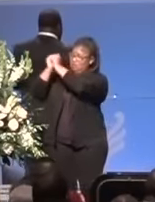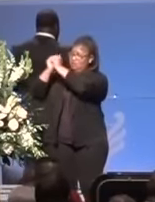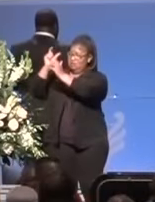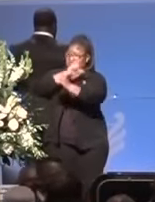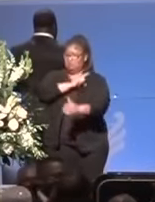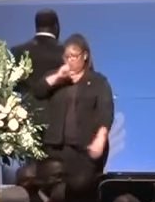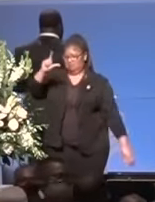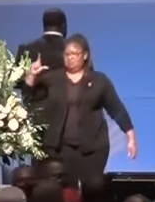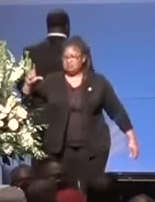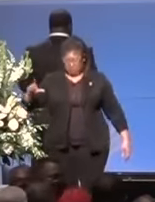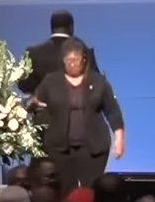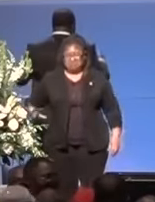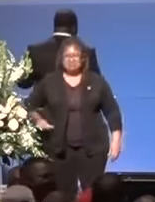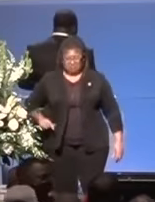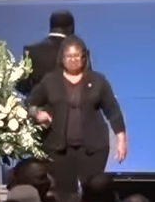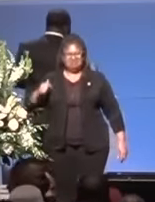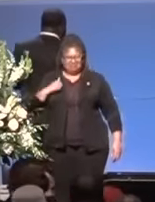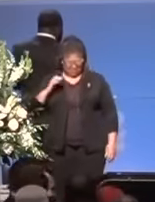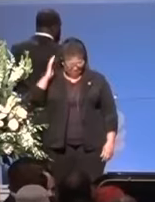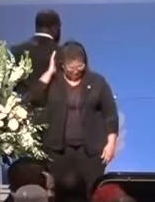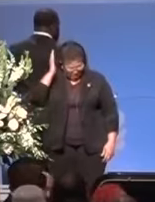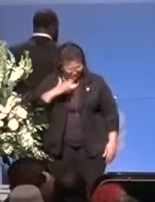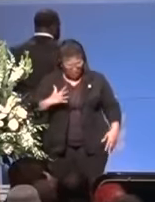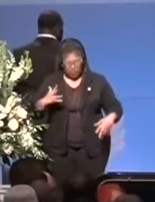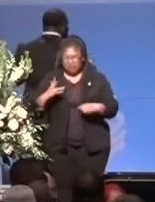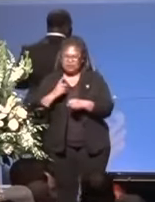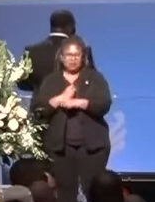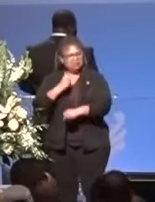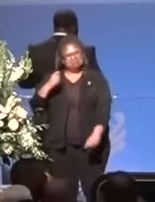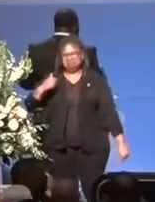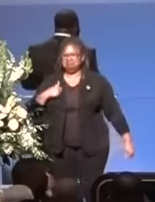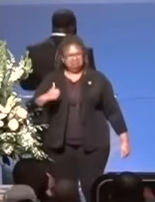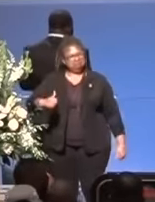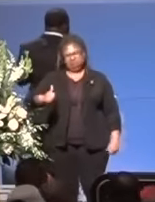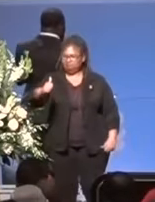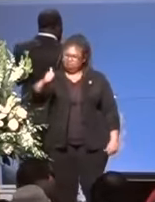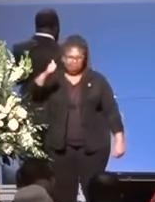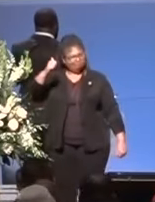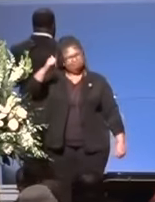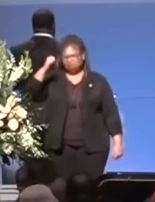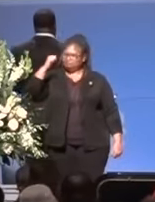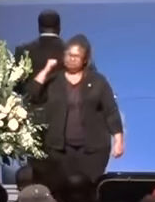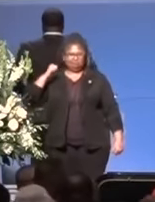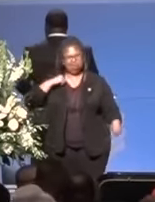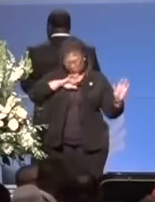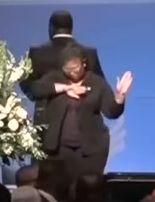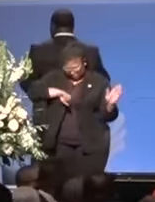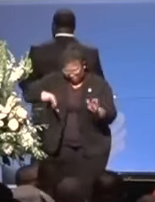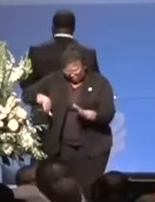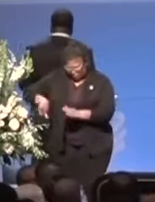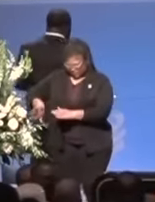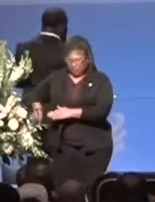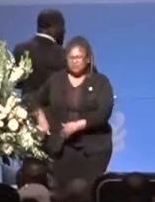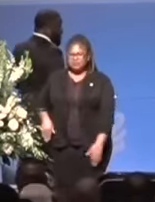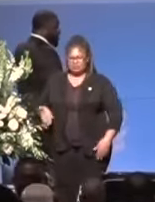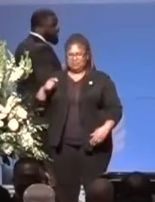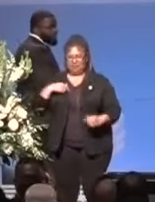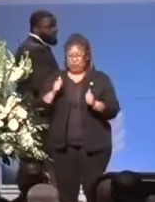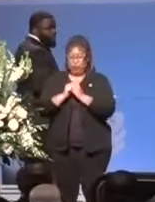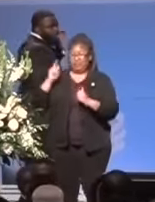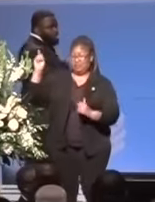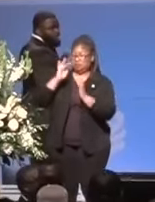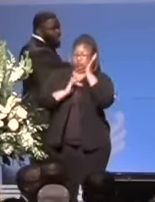Lord that I shall break, I shall not stray. I shall not stray. I get a witness with him.